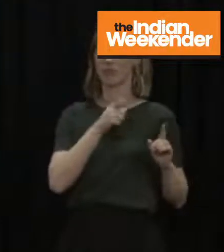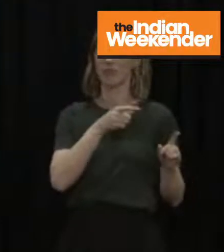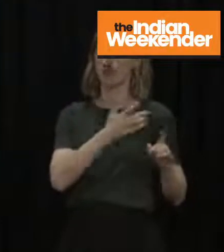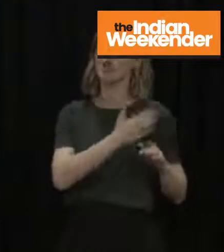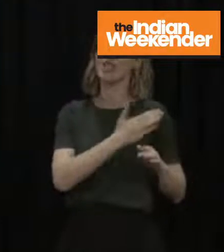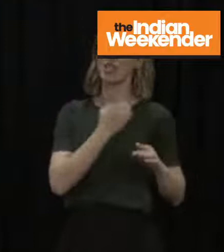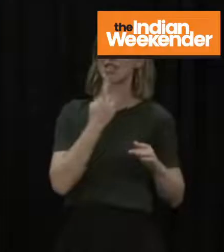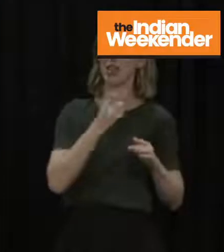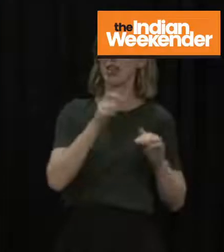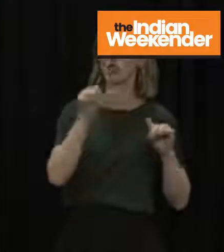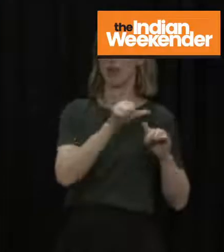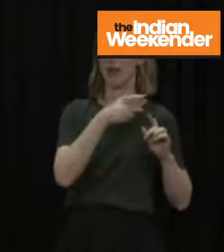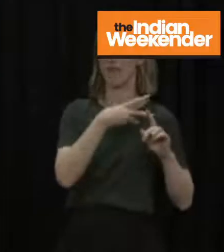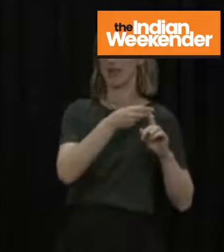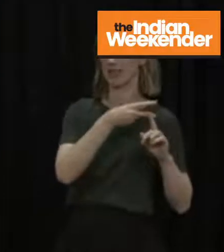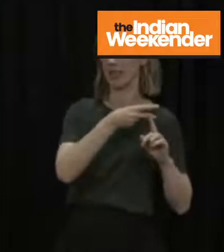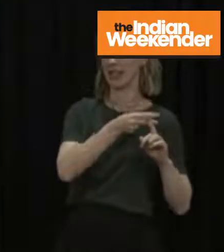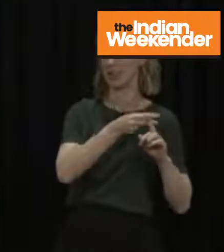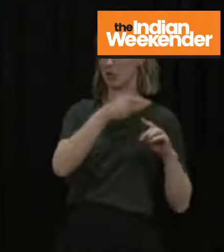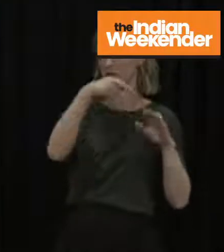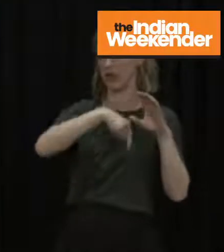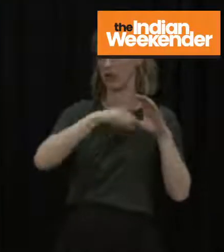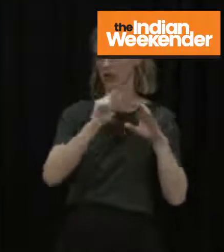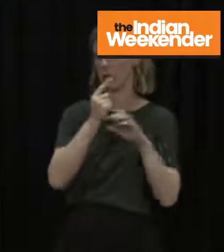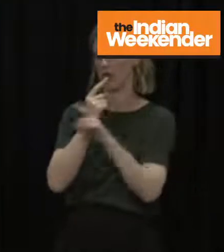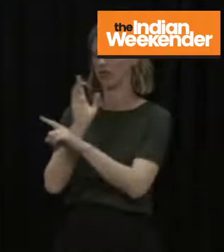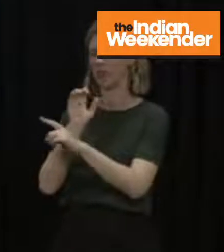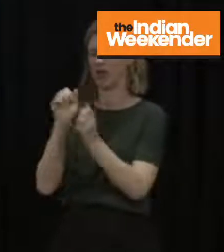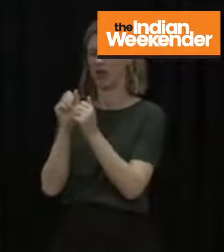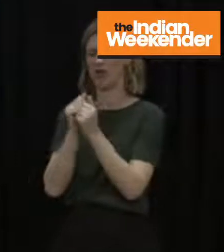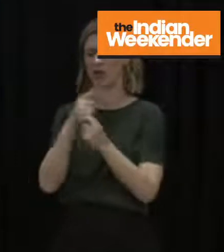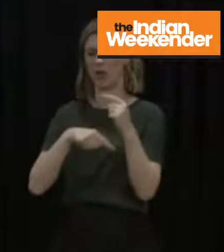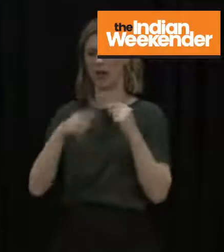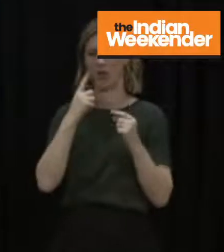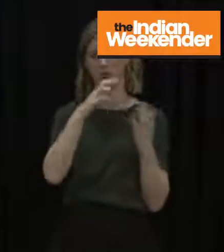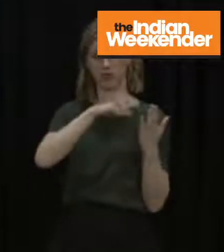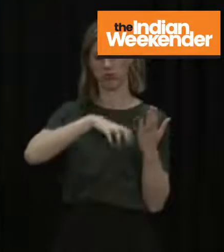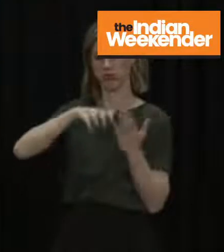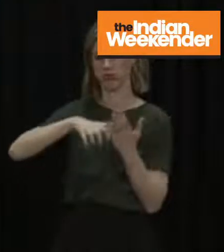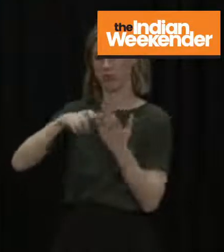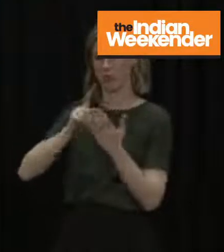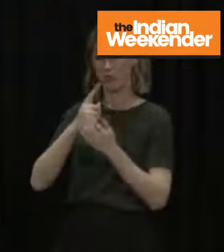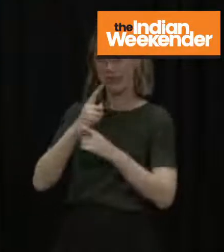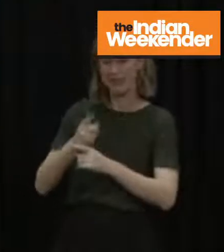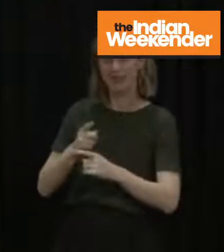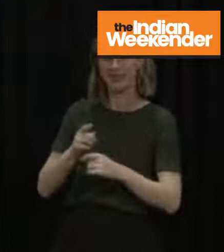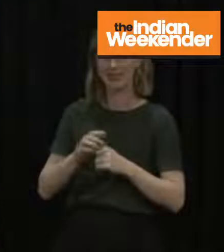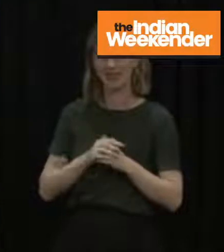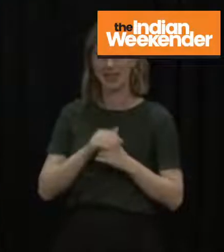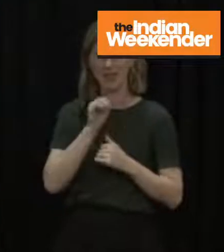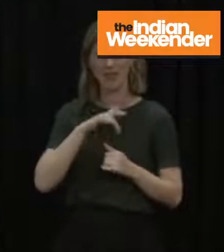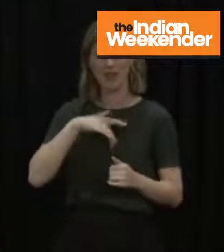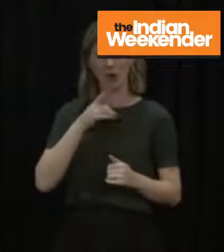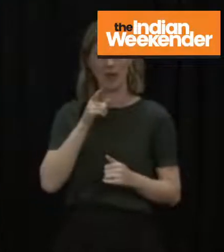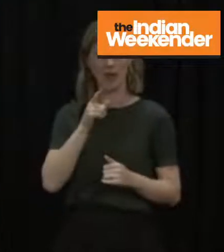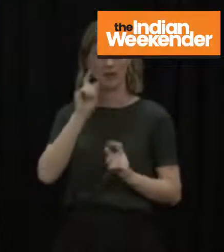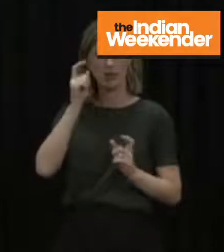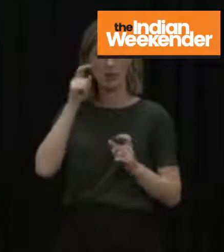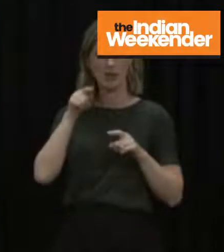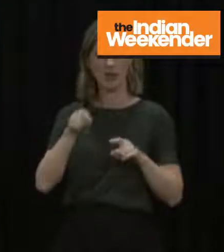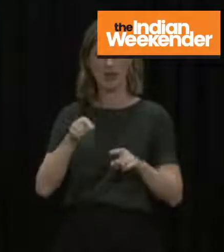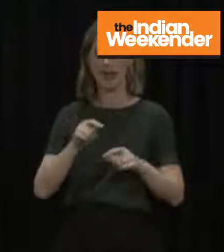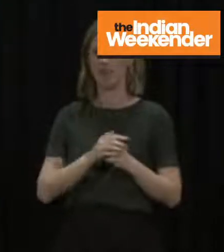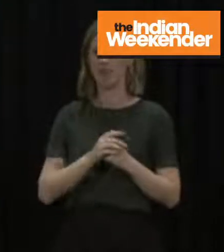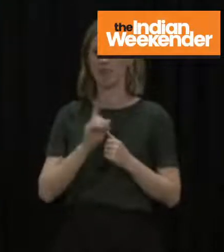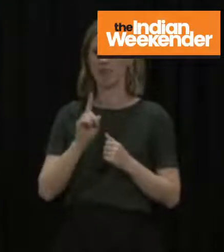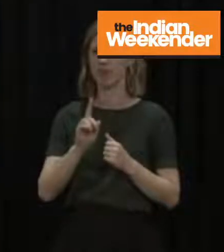happened? Oh, well, no, I don't agree with that. I'd have to go back and look at the transcripts of our exchanges to see if I felt there was any concern about that,